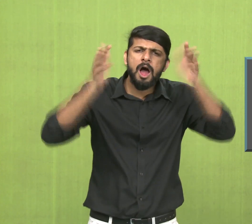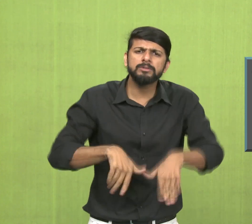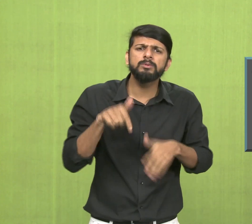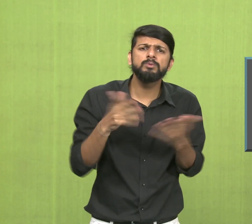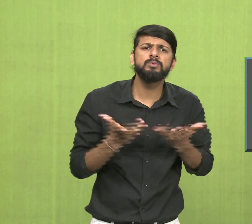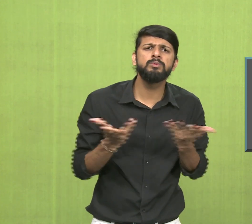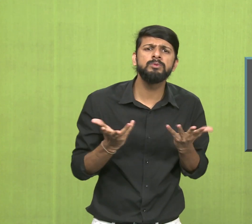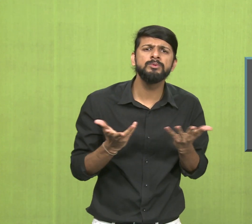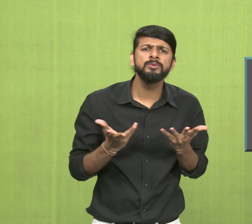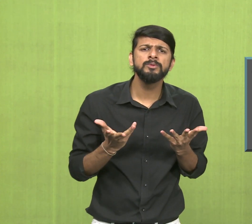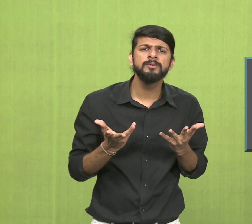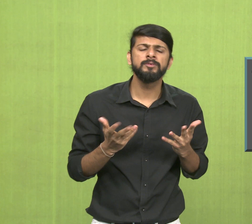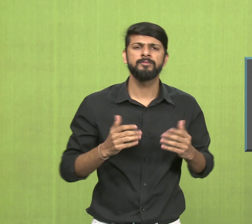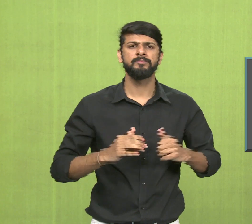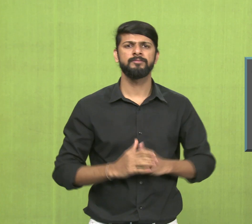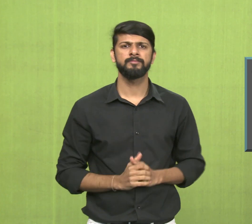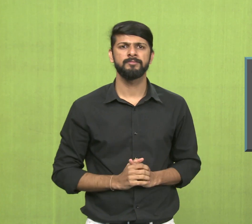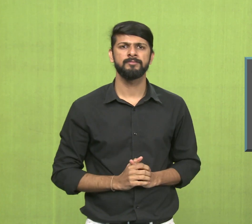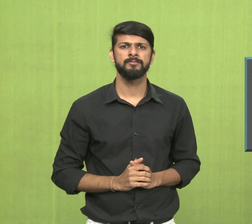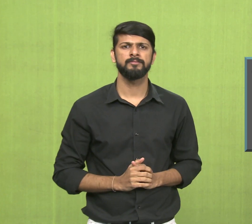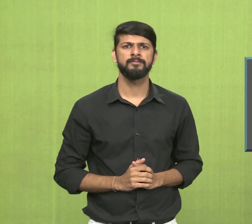made for this mural?